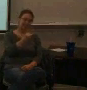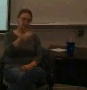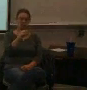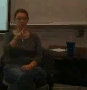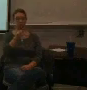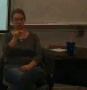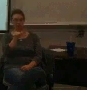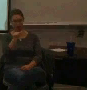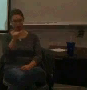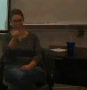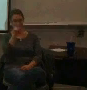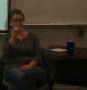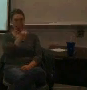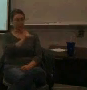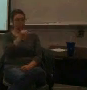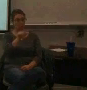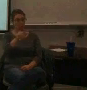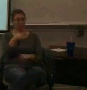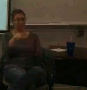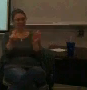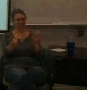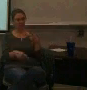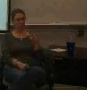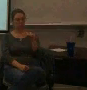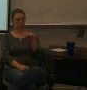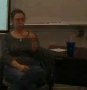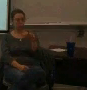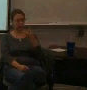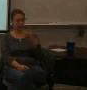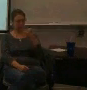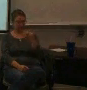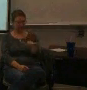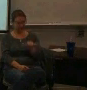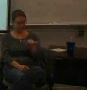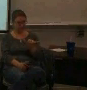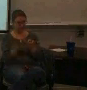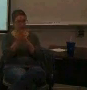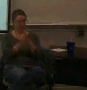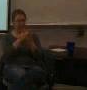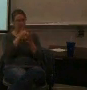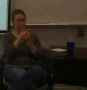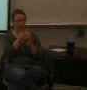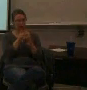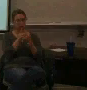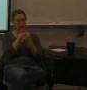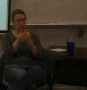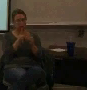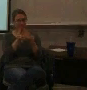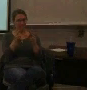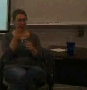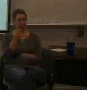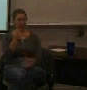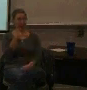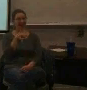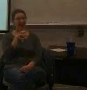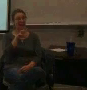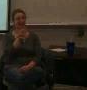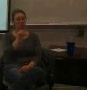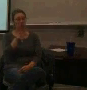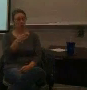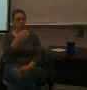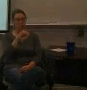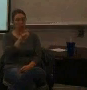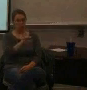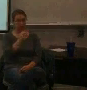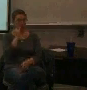because the amino acids have different polarities, some of them are very hydrophobic. If